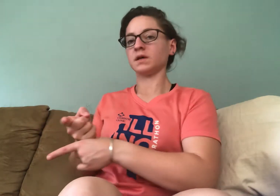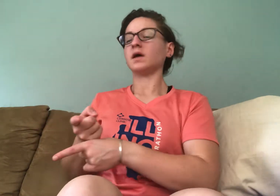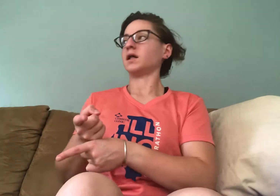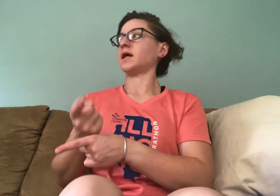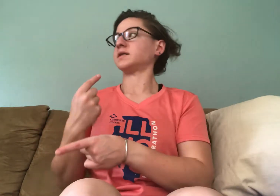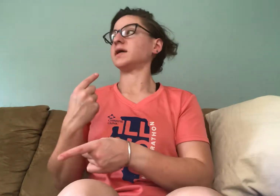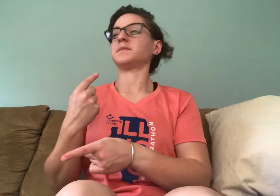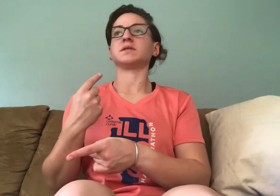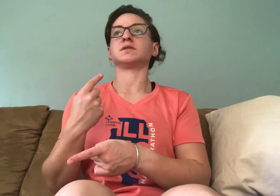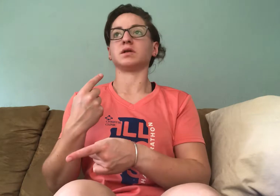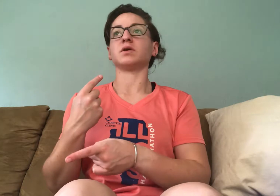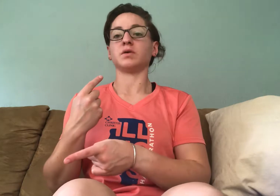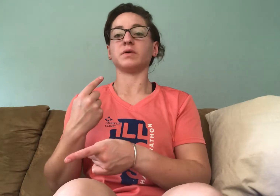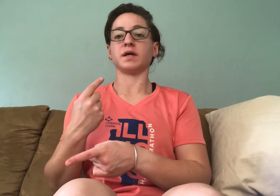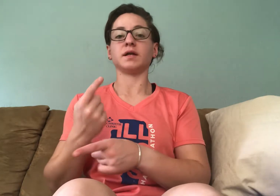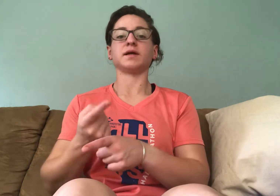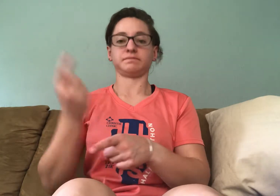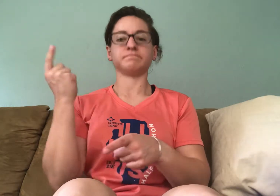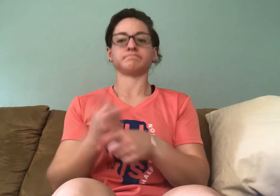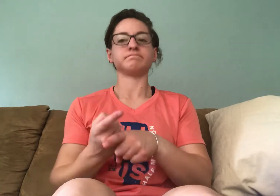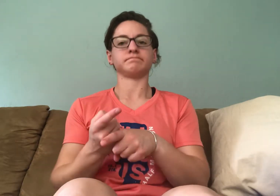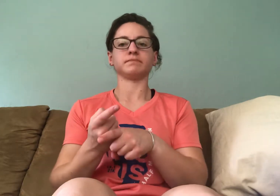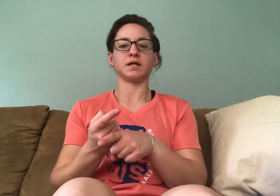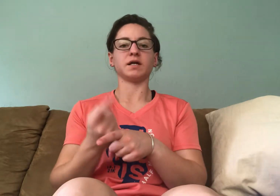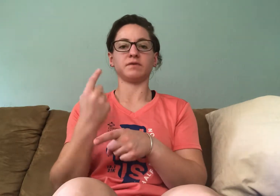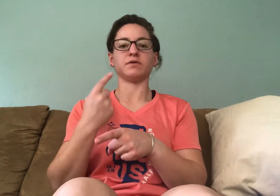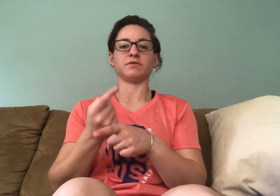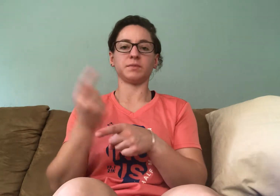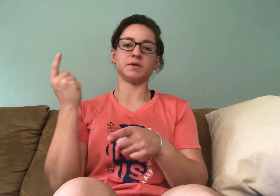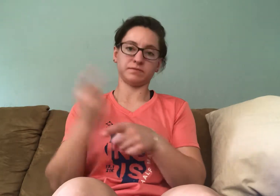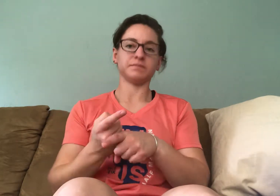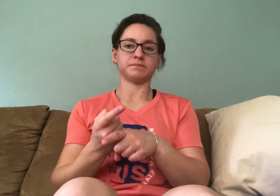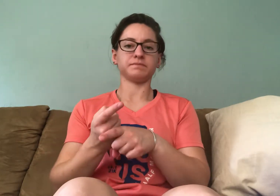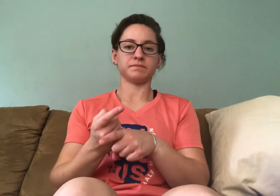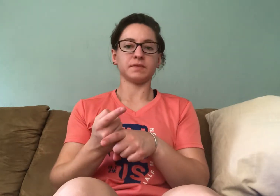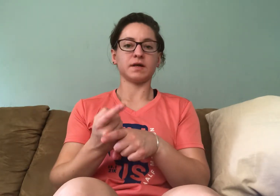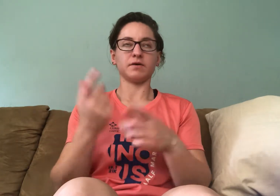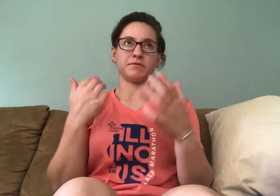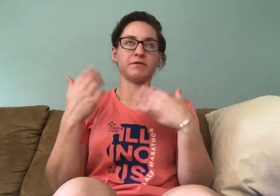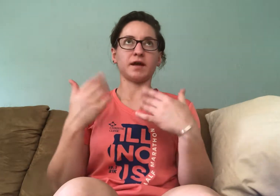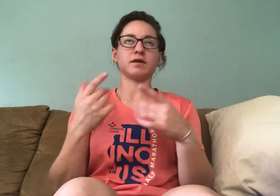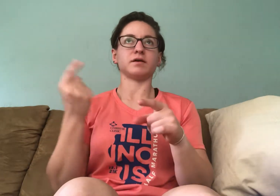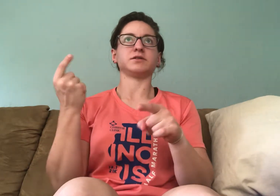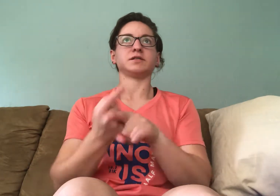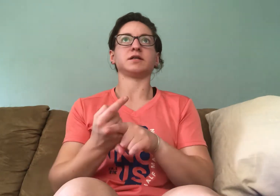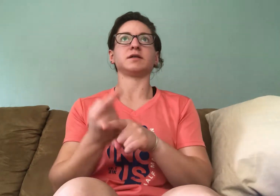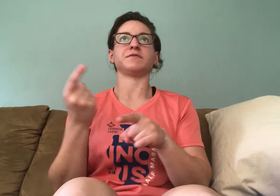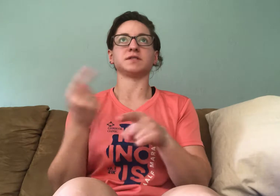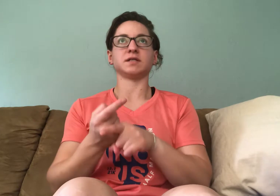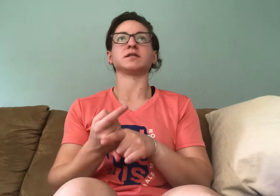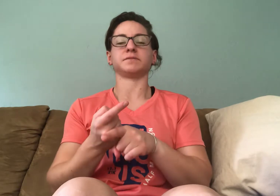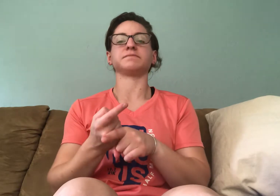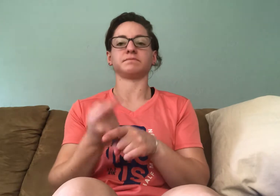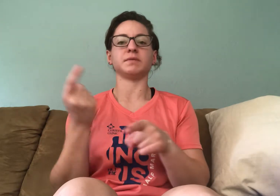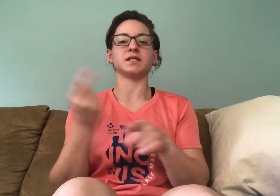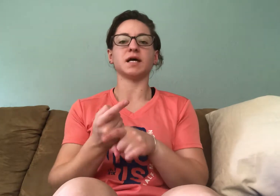A lot of times this can go with a head nod, kind of an affirmative, or emphatic, I should say, emphasizing it. Many times